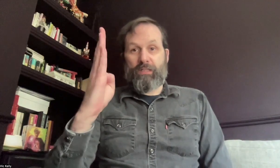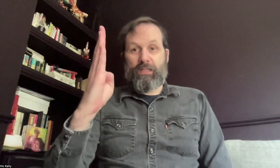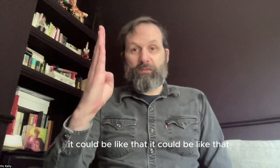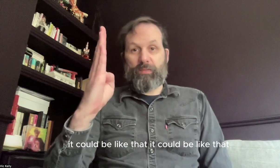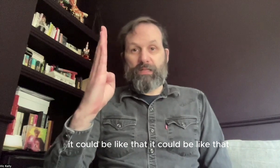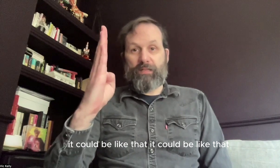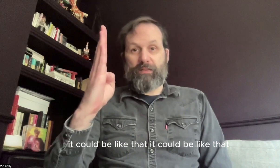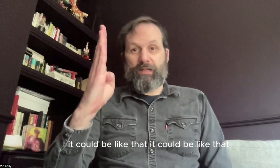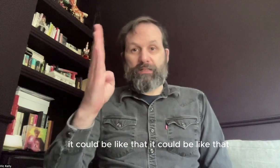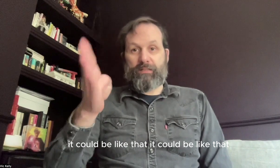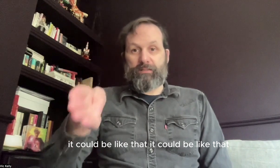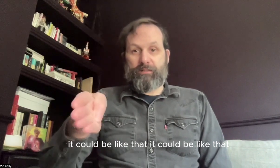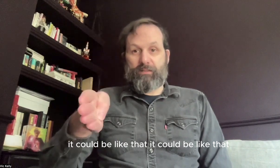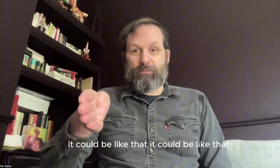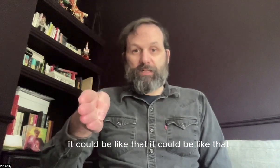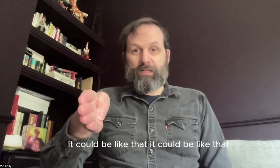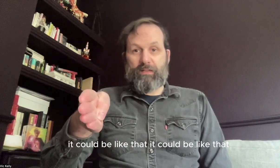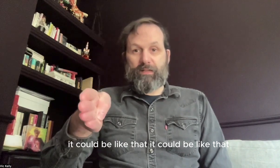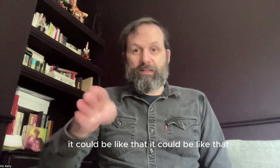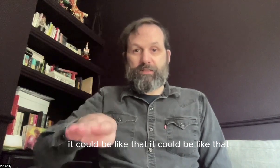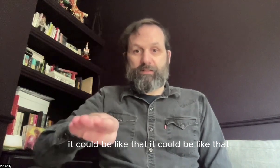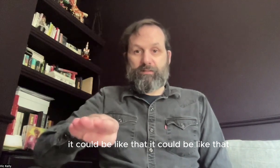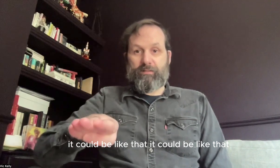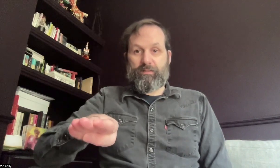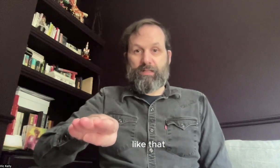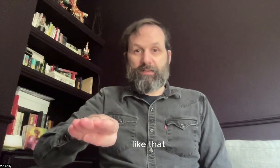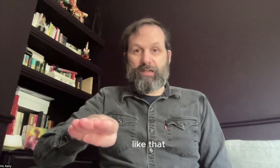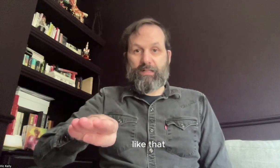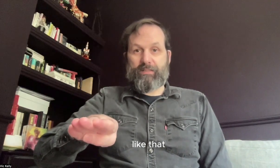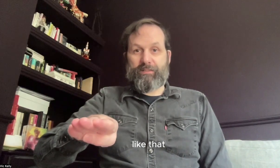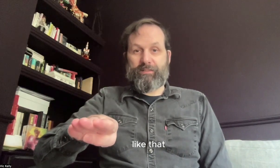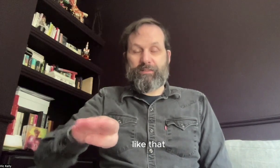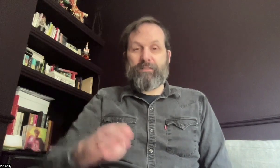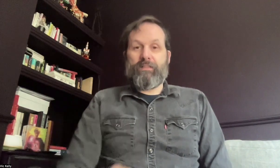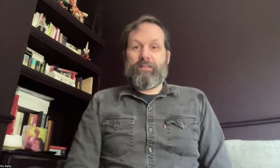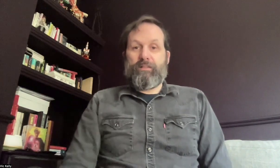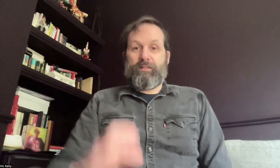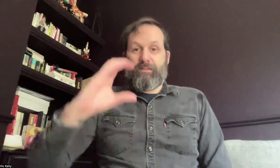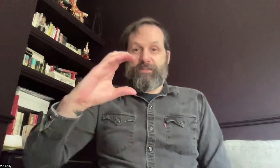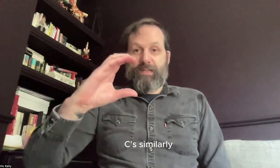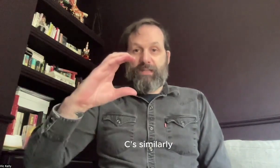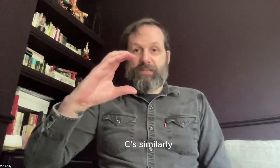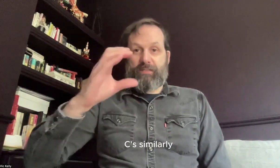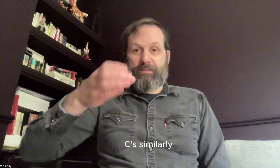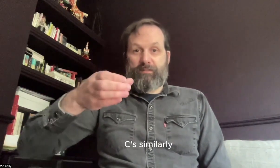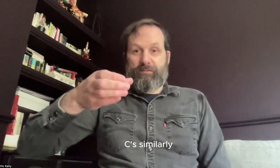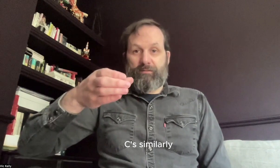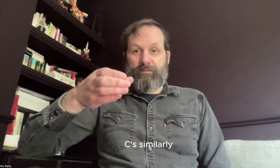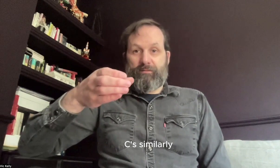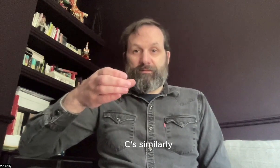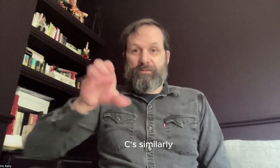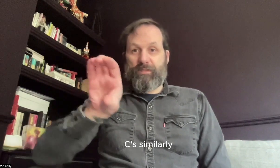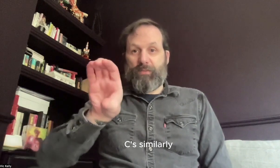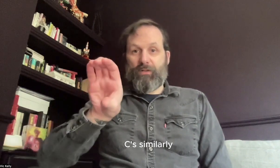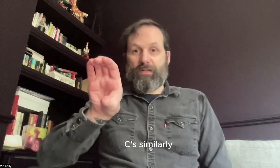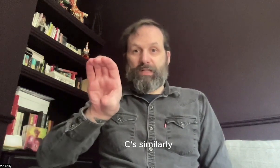it could be like that, it could be like that, like that. C's,